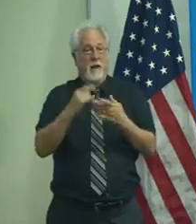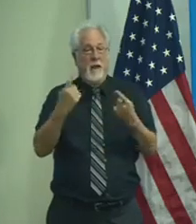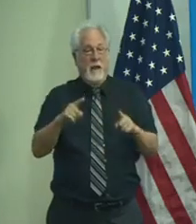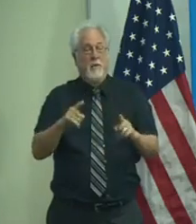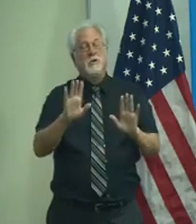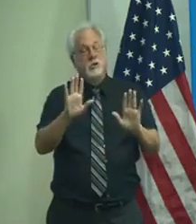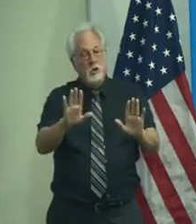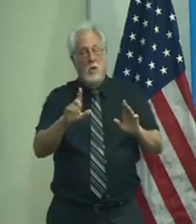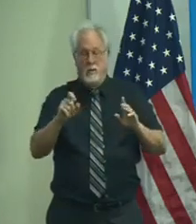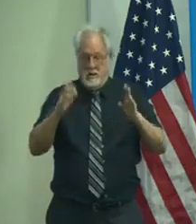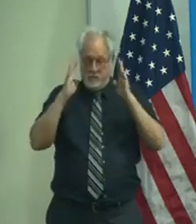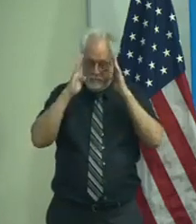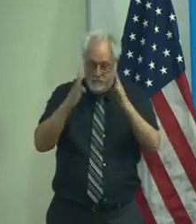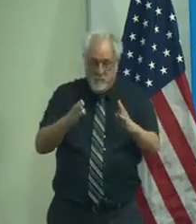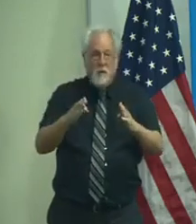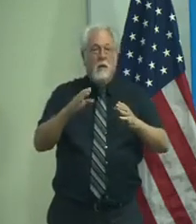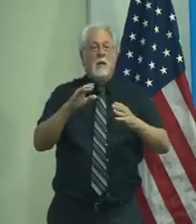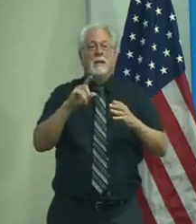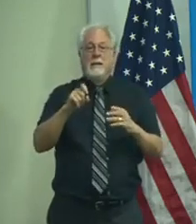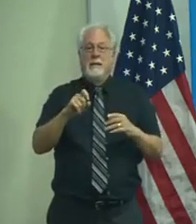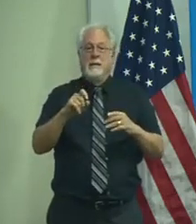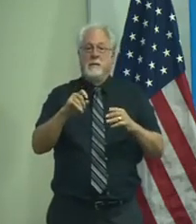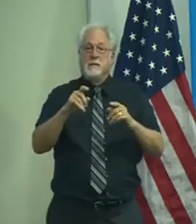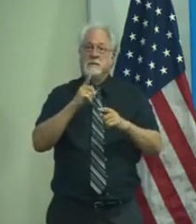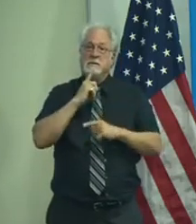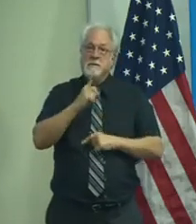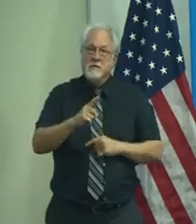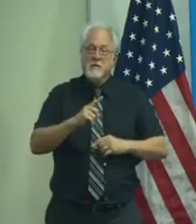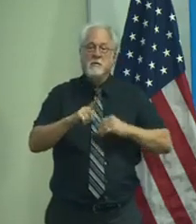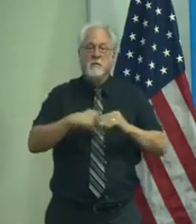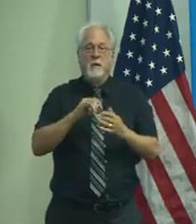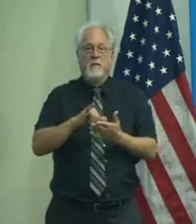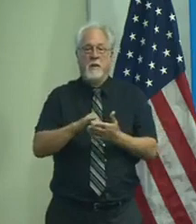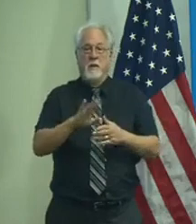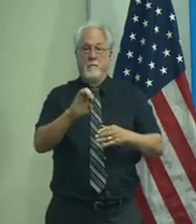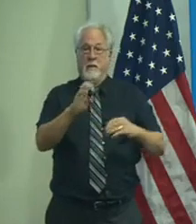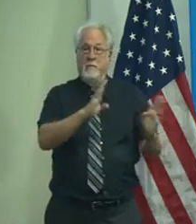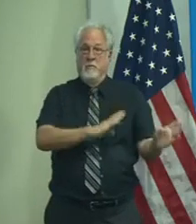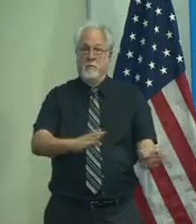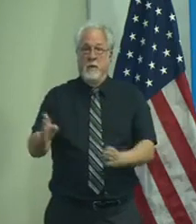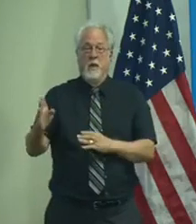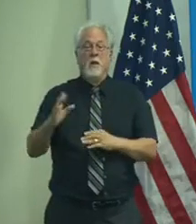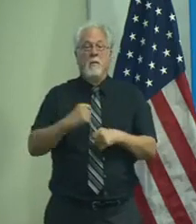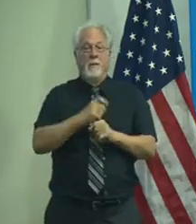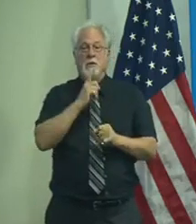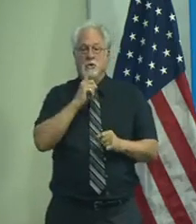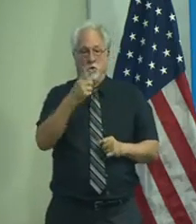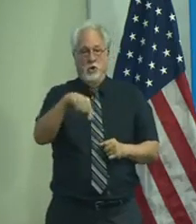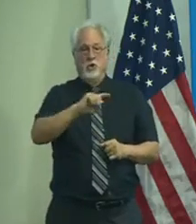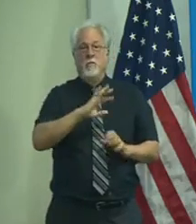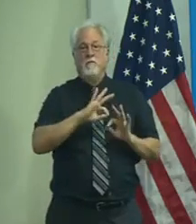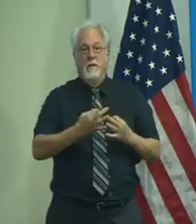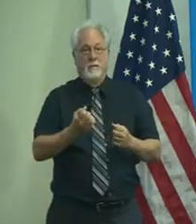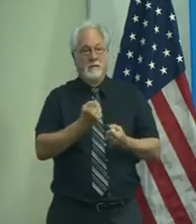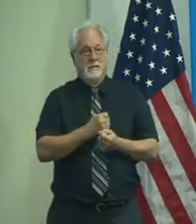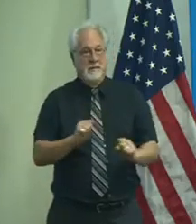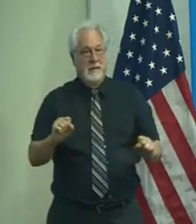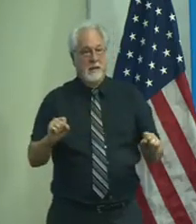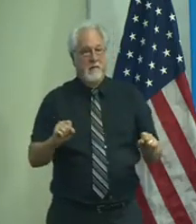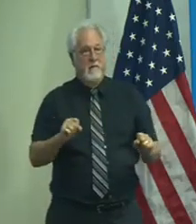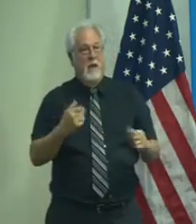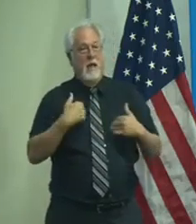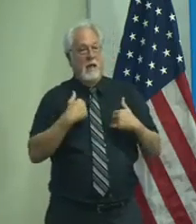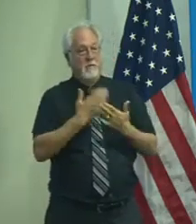need to all be paying attention to this. We need to be serious about it. We need to be prepared. Make sure that you and your family are safe, that you've got